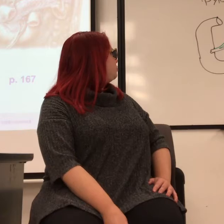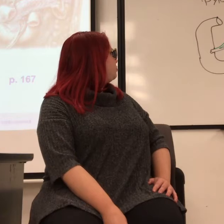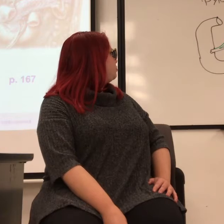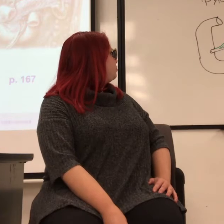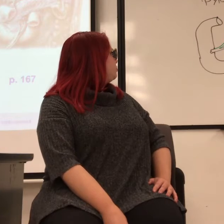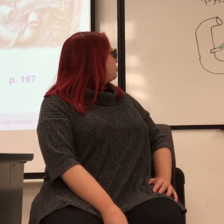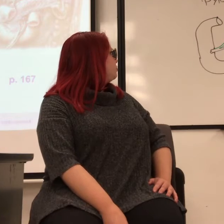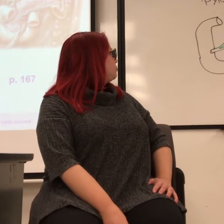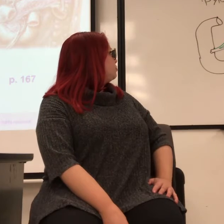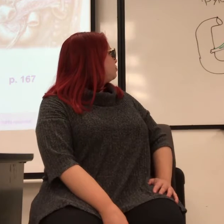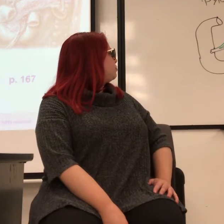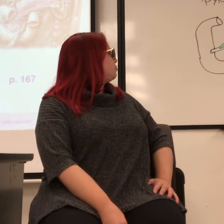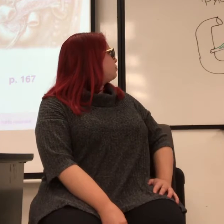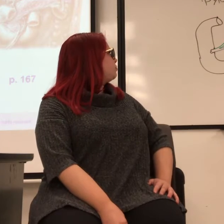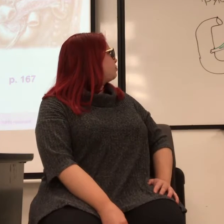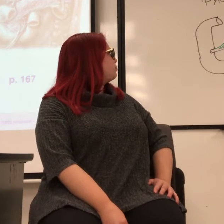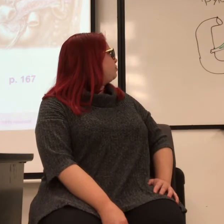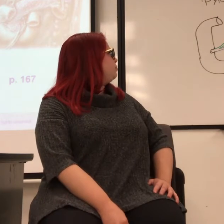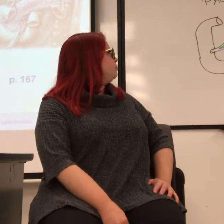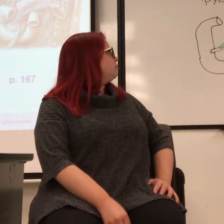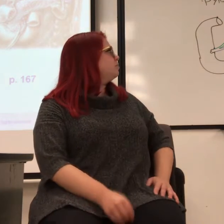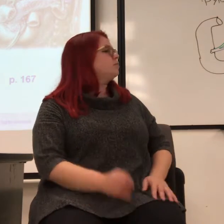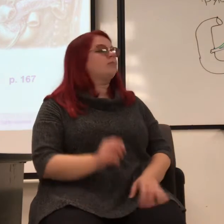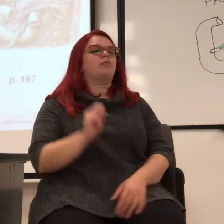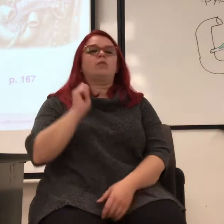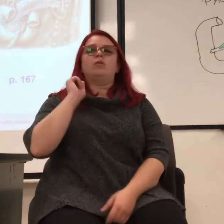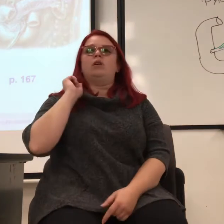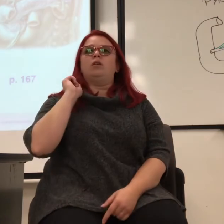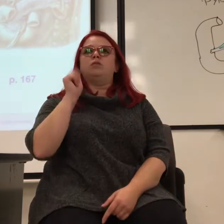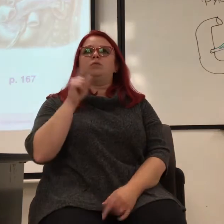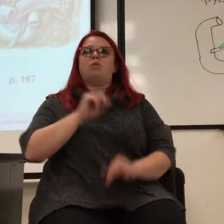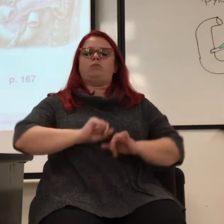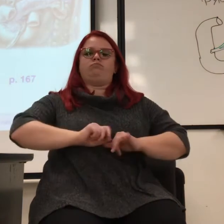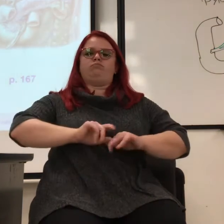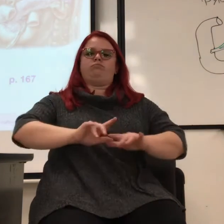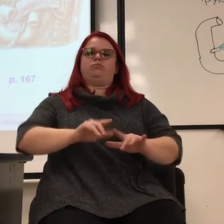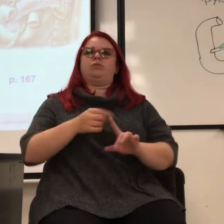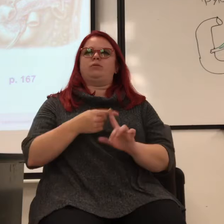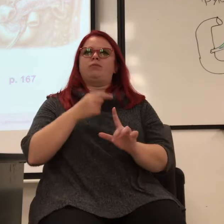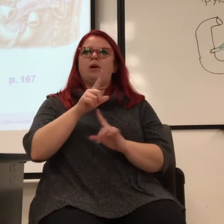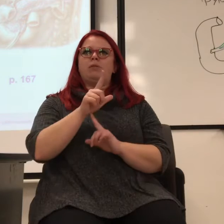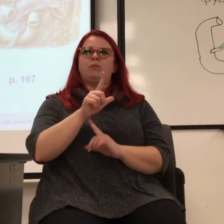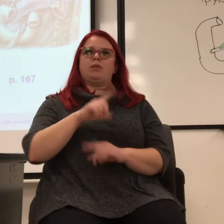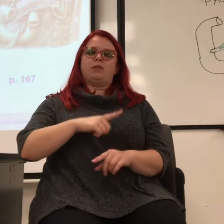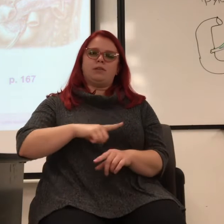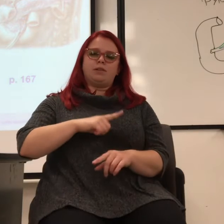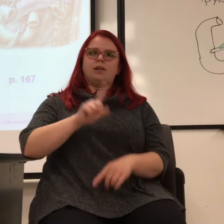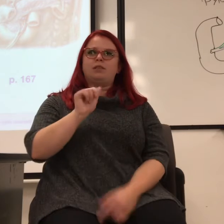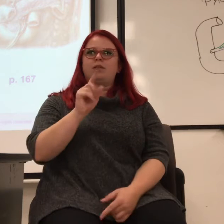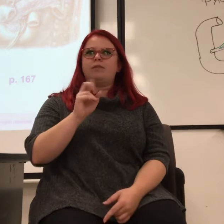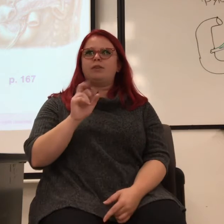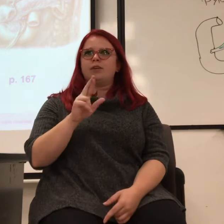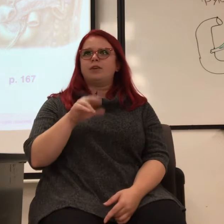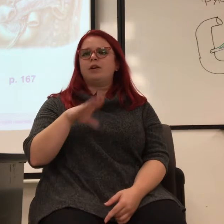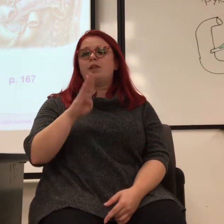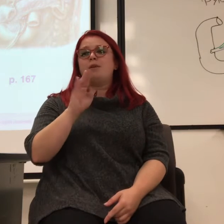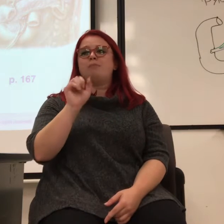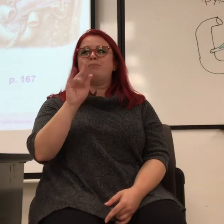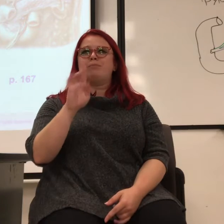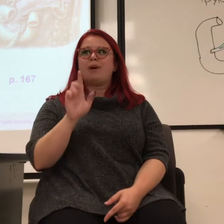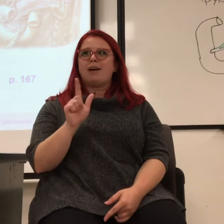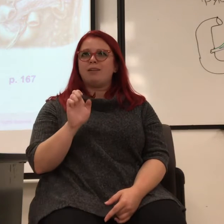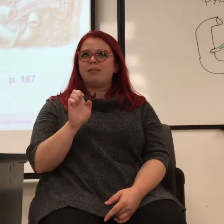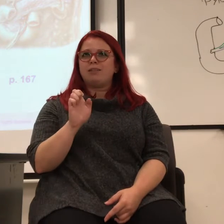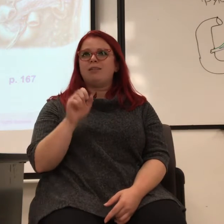pancreatic duct. So all the secretions from liver, bile, all the